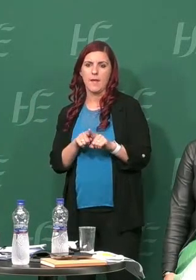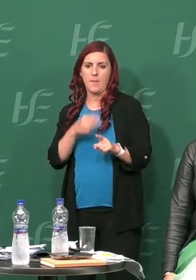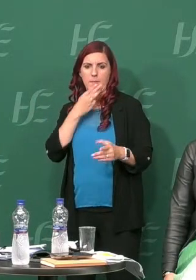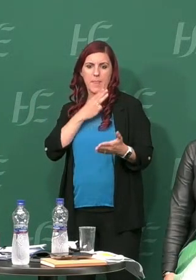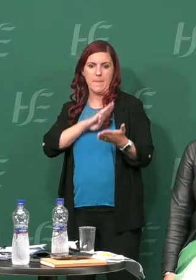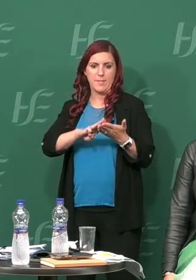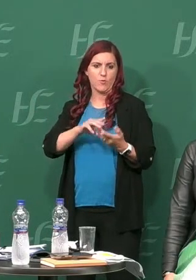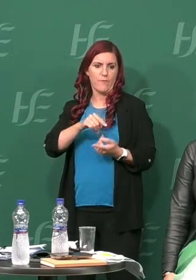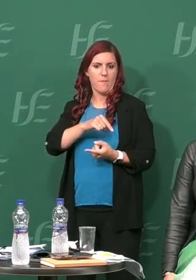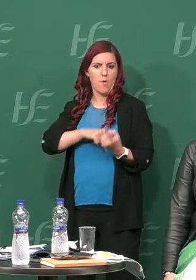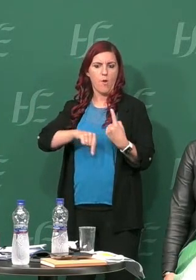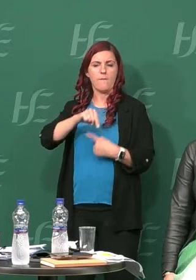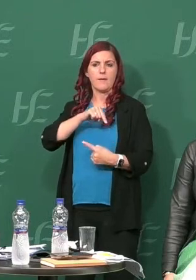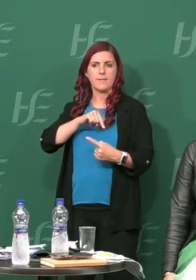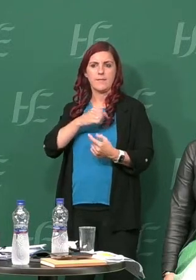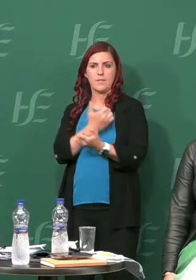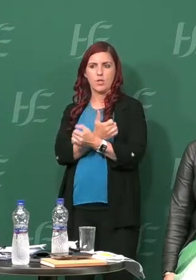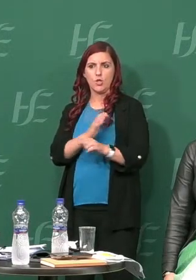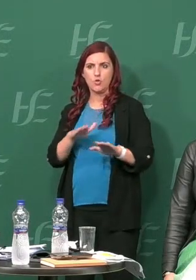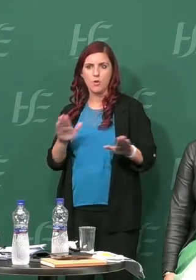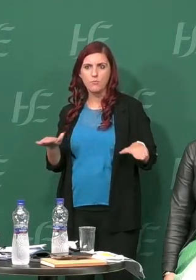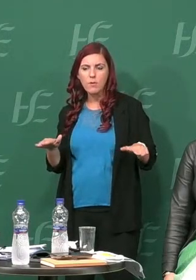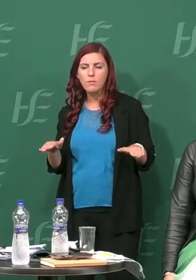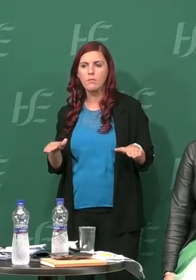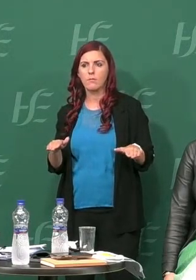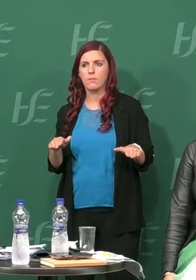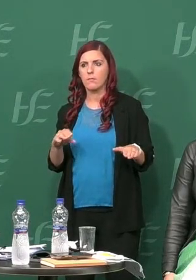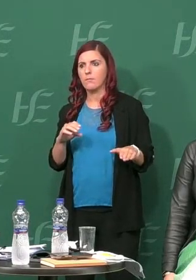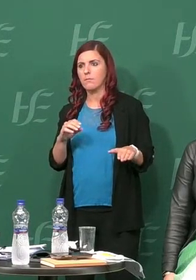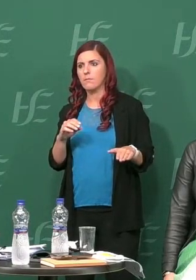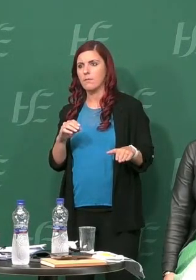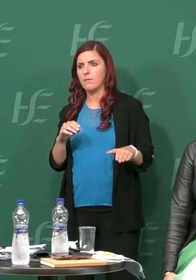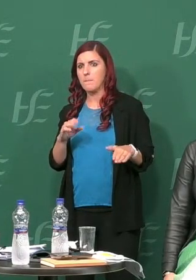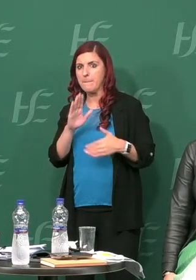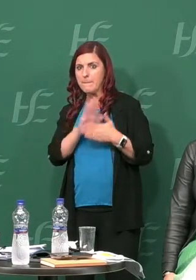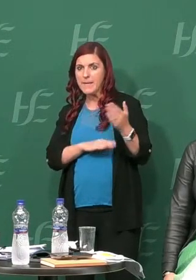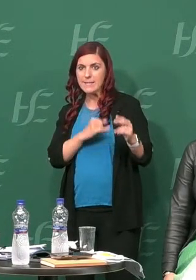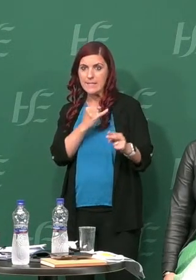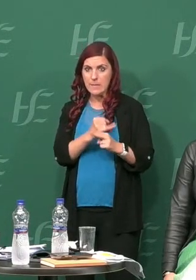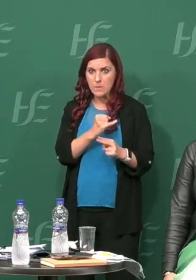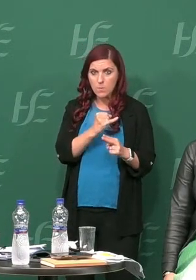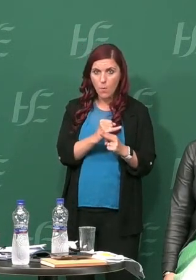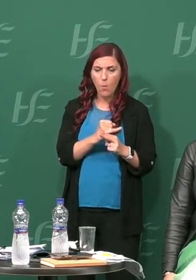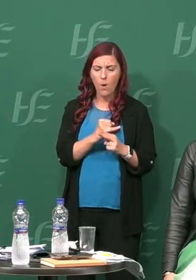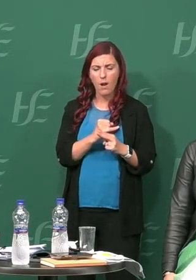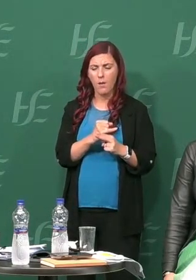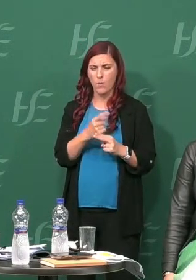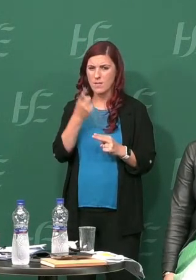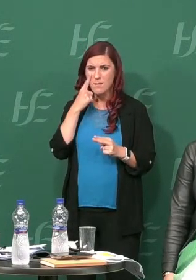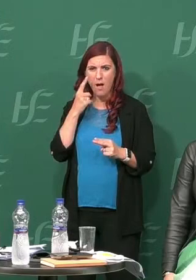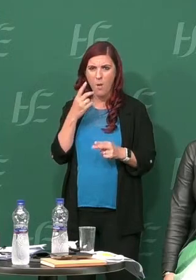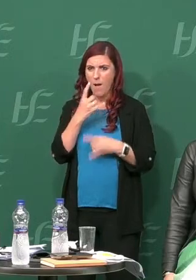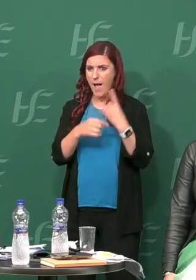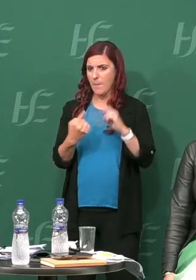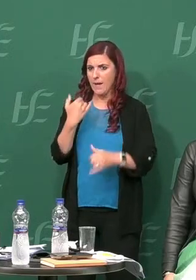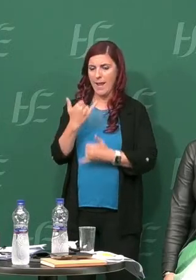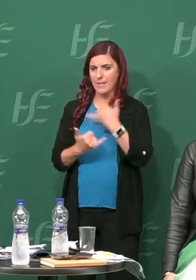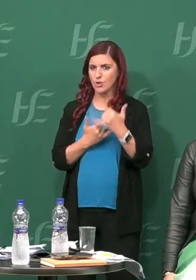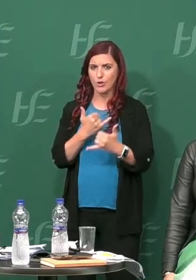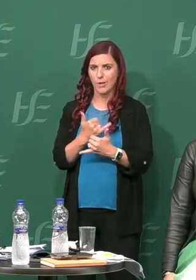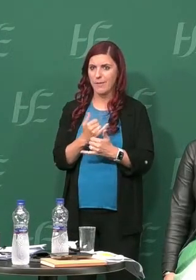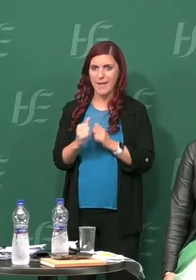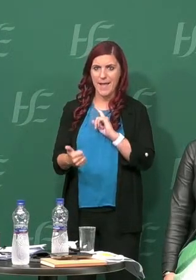obviously children not being at school, or the impacts that we saw from many research reports of children not being at